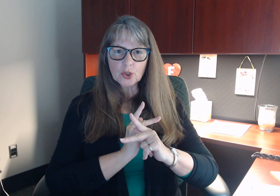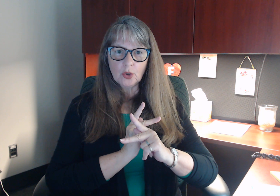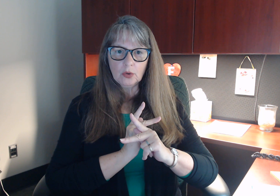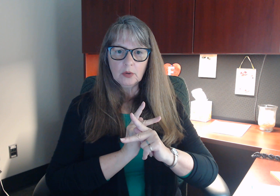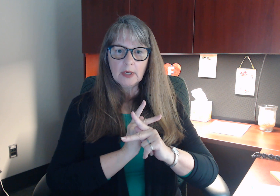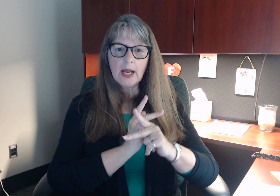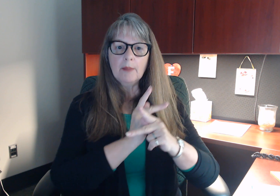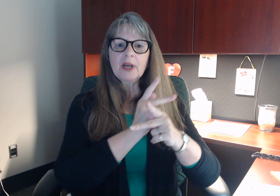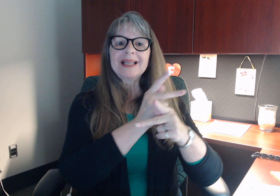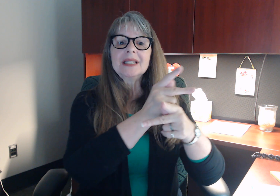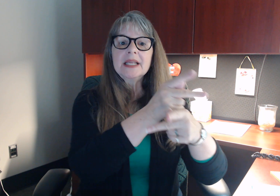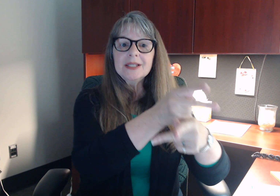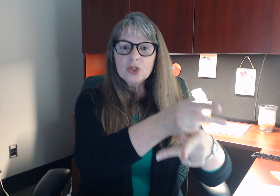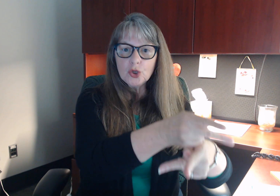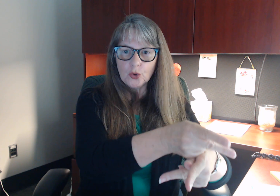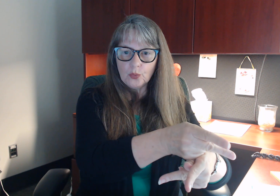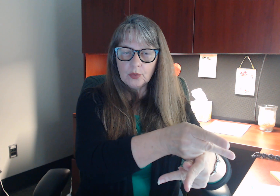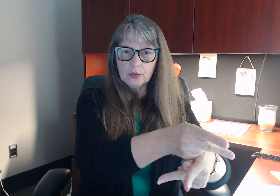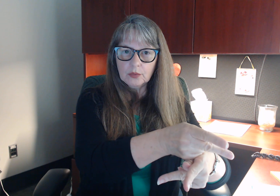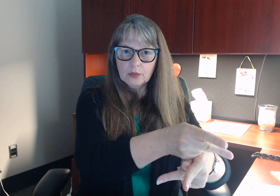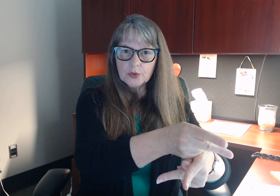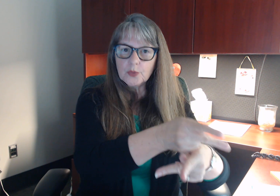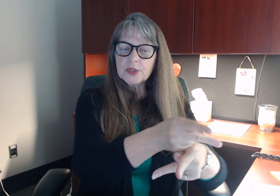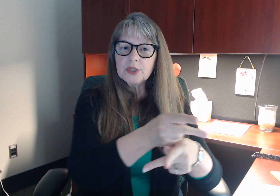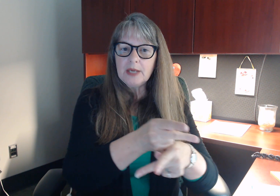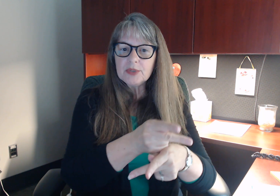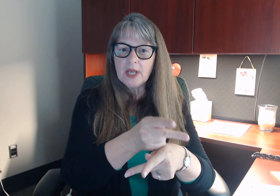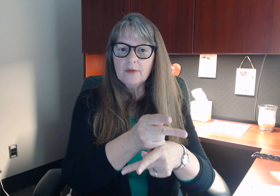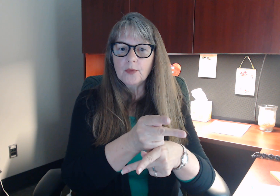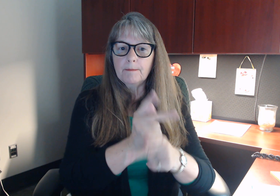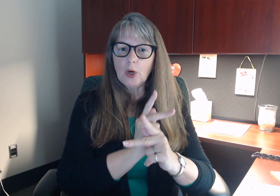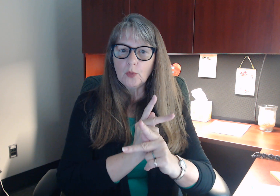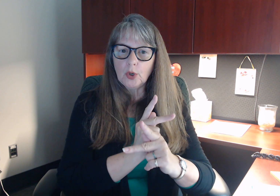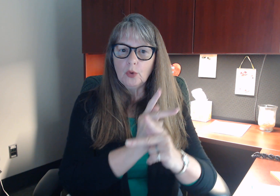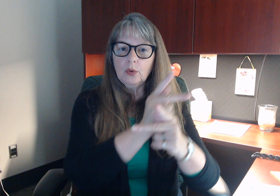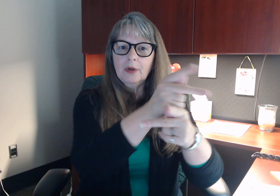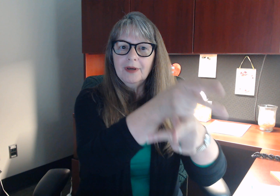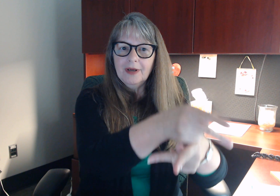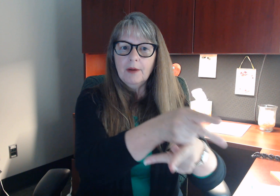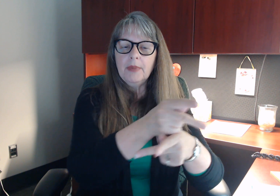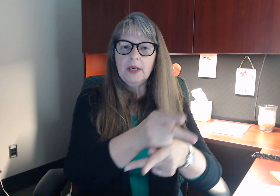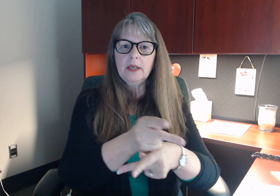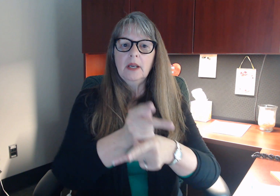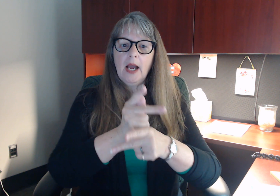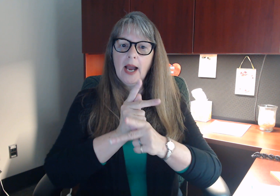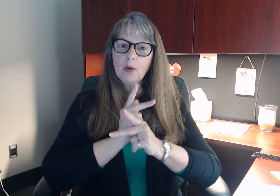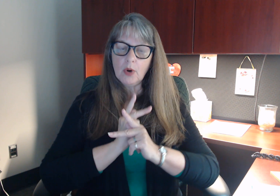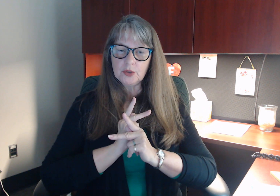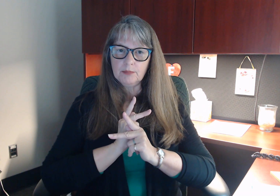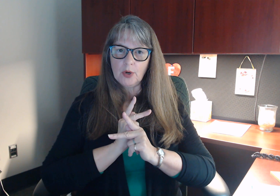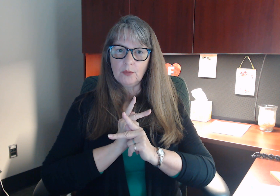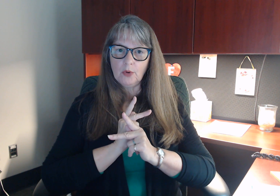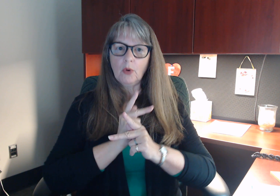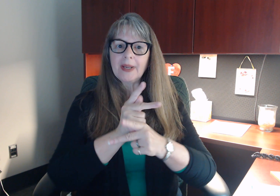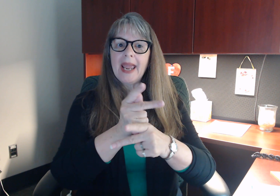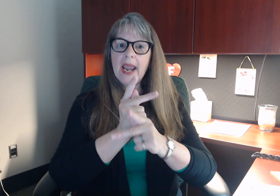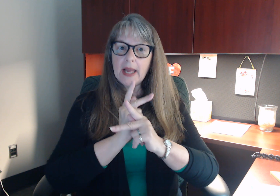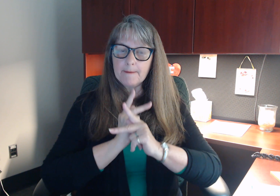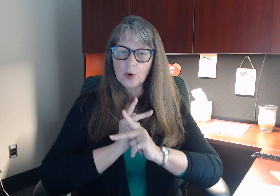directional. I'm going to lend you. So it's the same sign for borrow, but I want to borrow, or can I